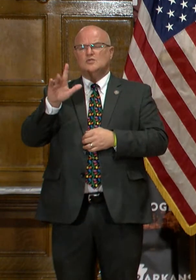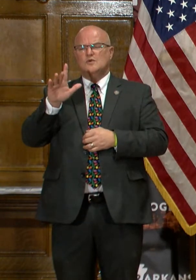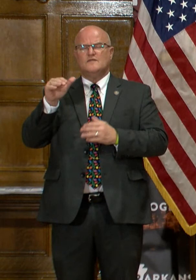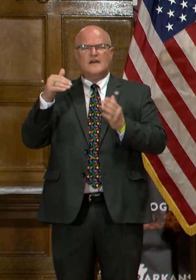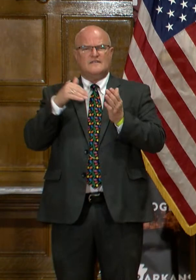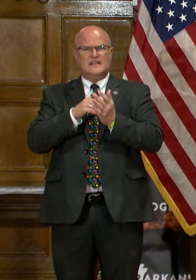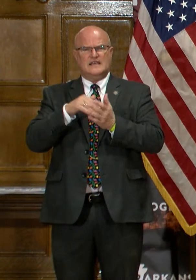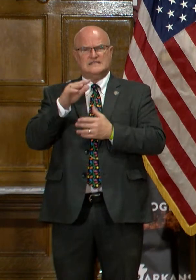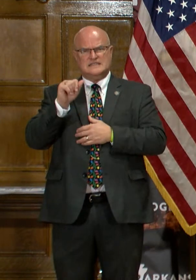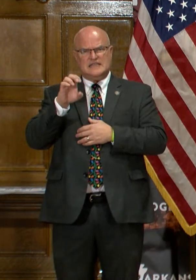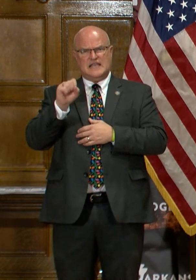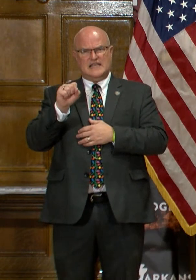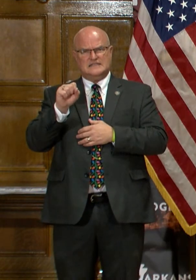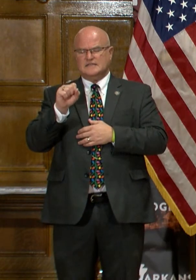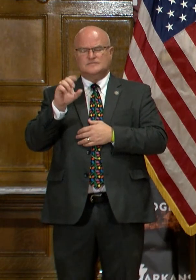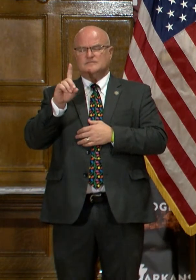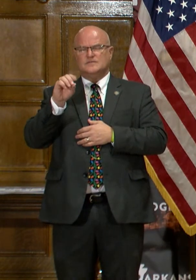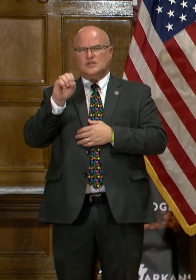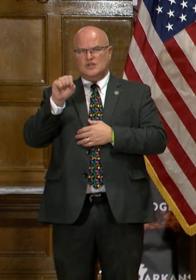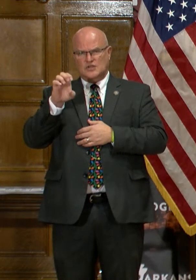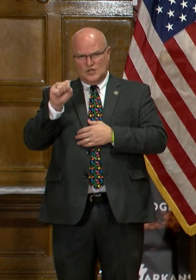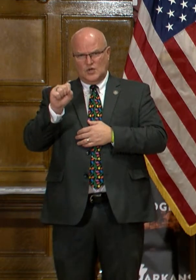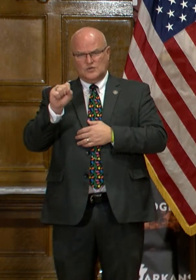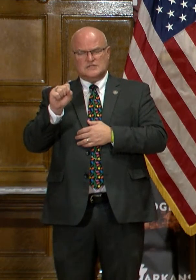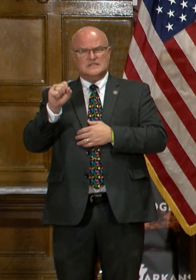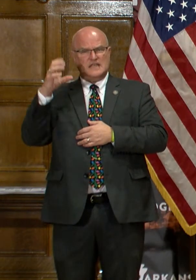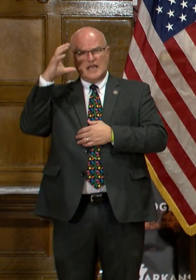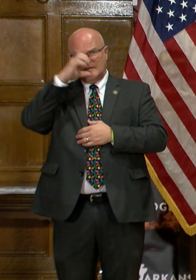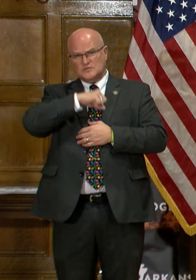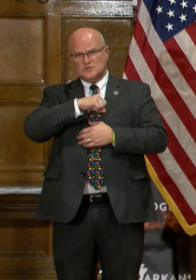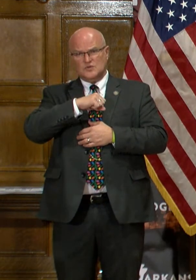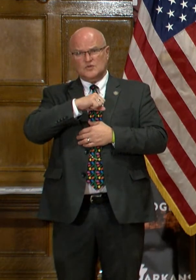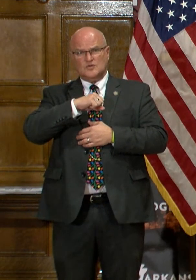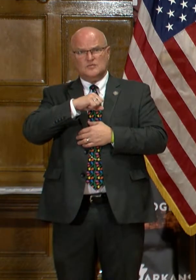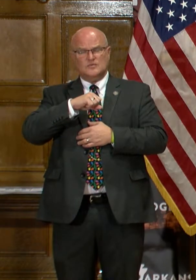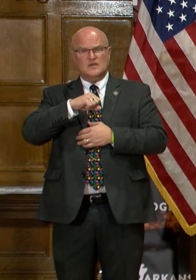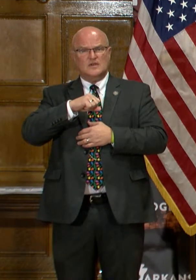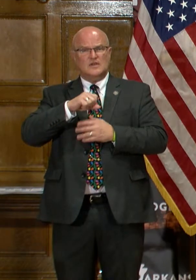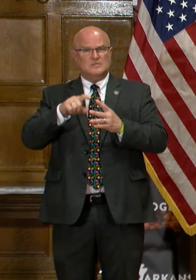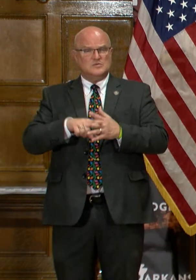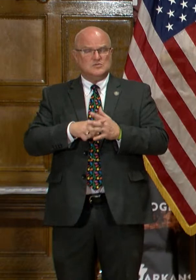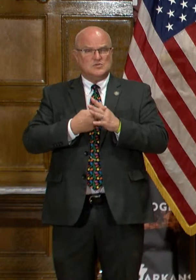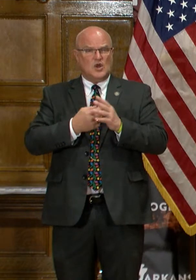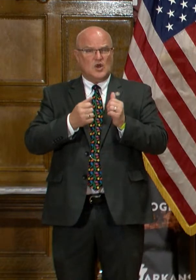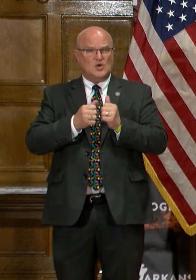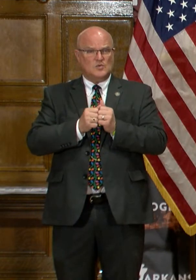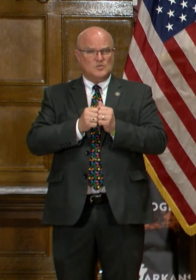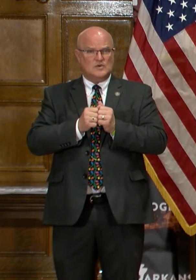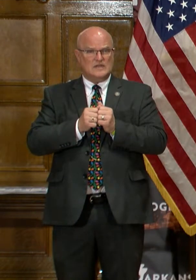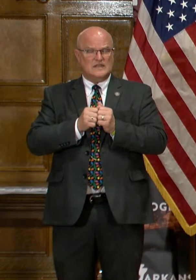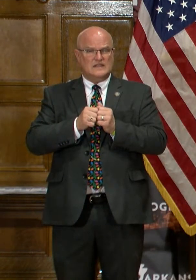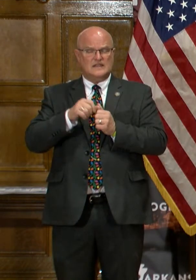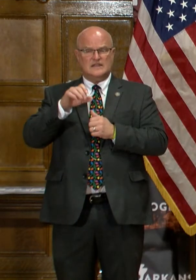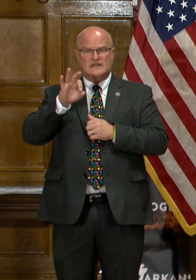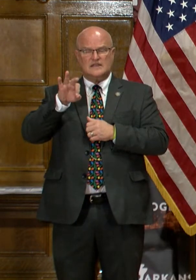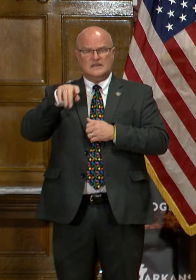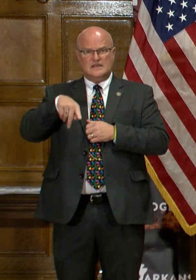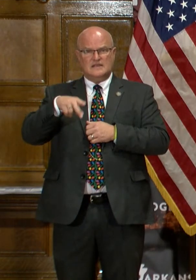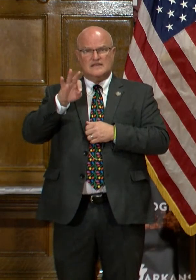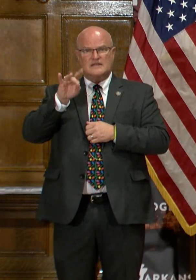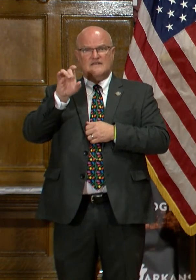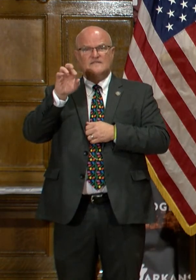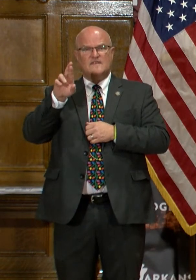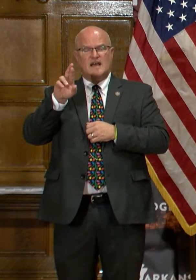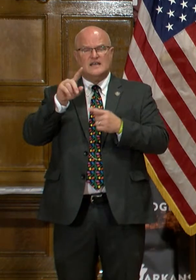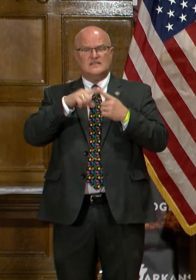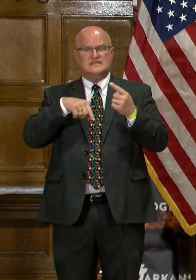25,000 doses of the vaccine coming. I presume they're not interchangeable. In other words, if you start with a Pfizer vaccine, your second